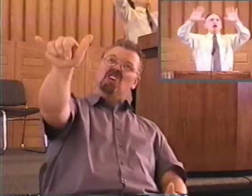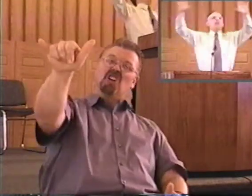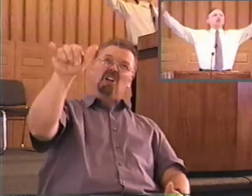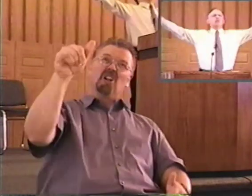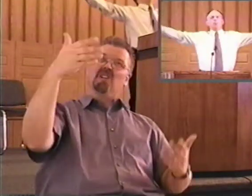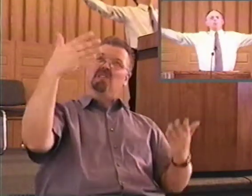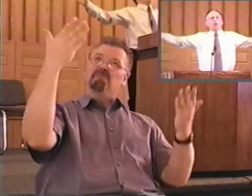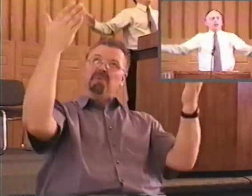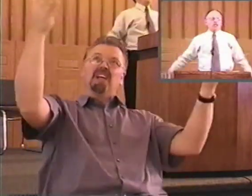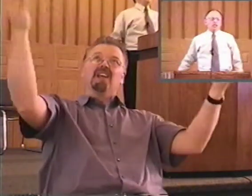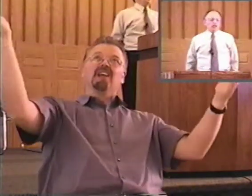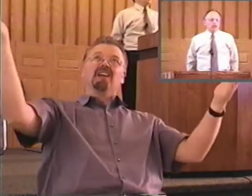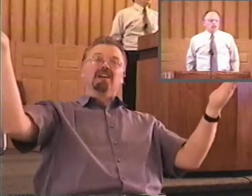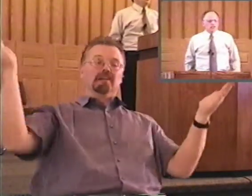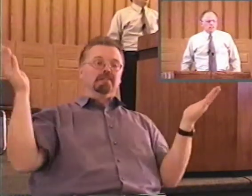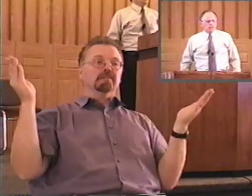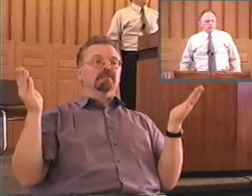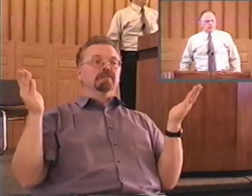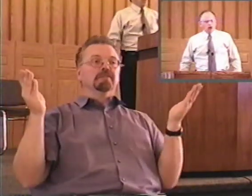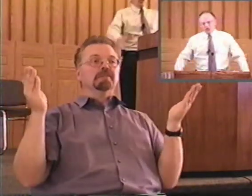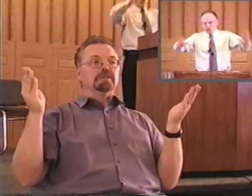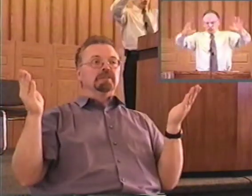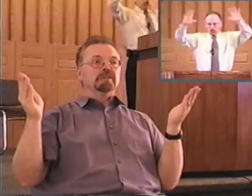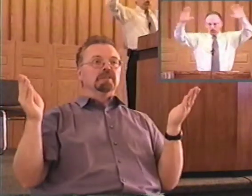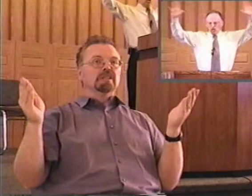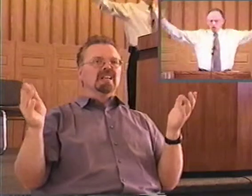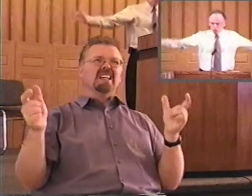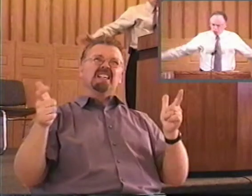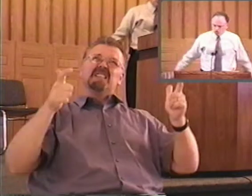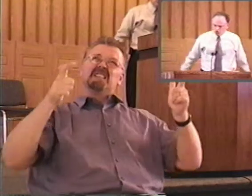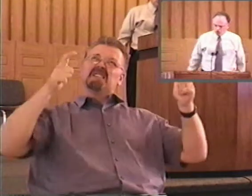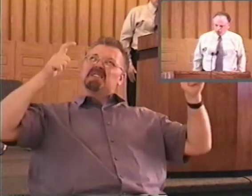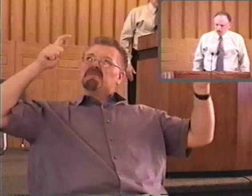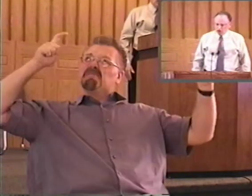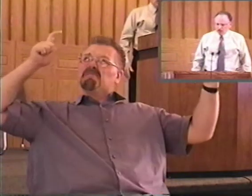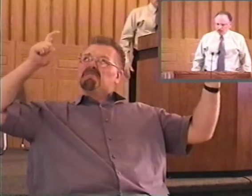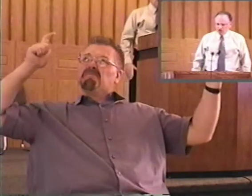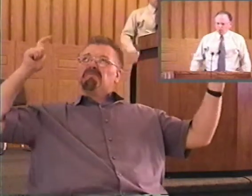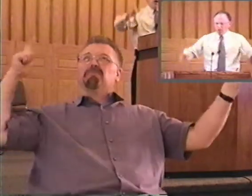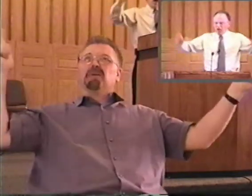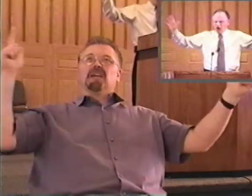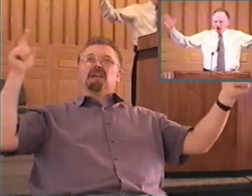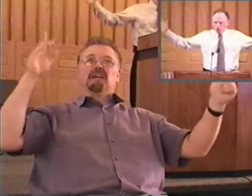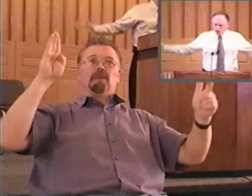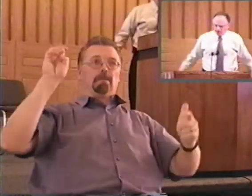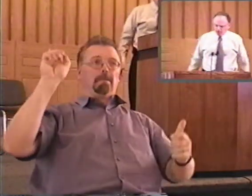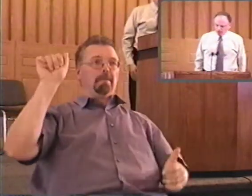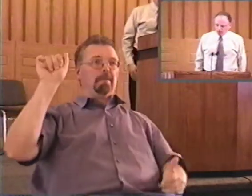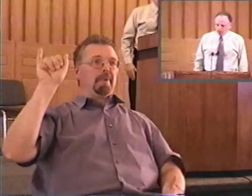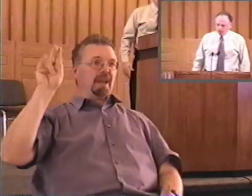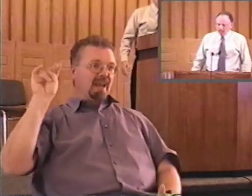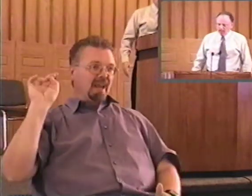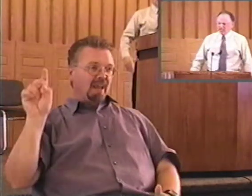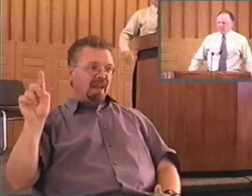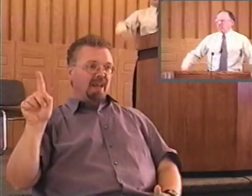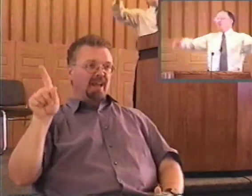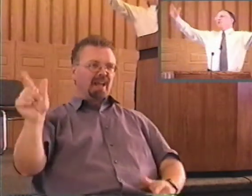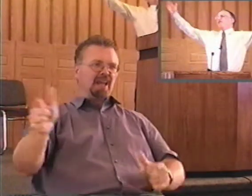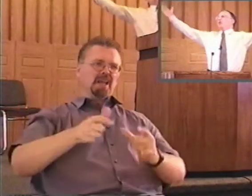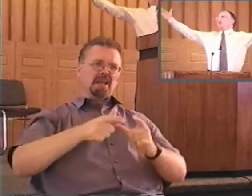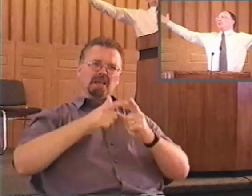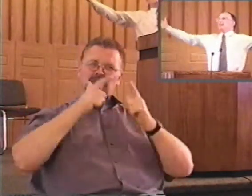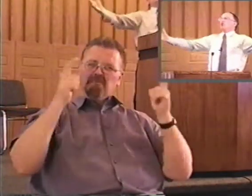an immense being. God is huge and powerful